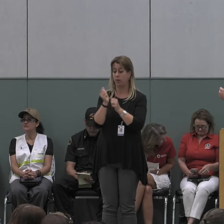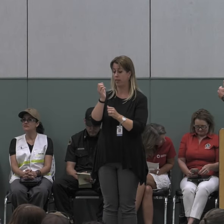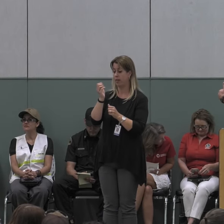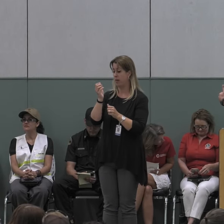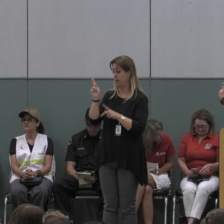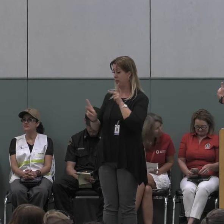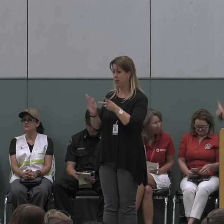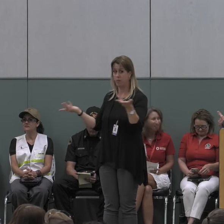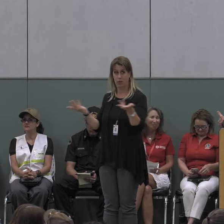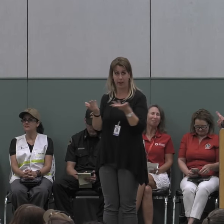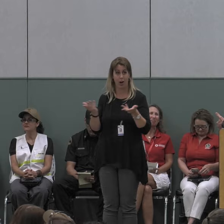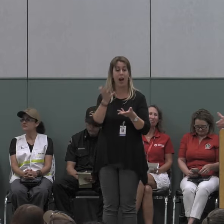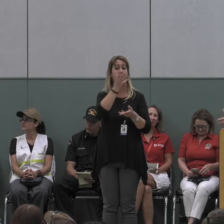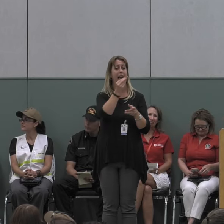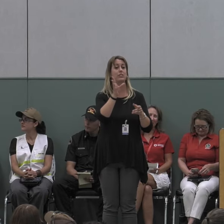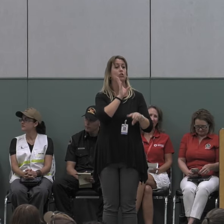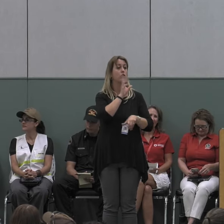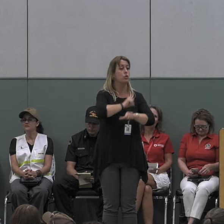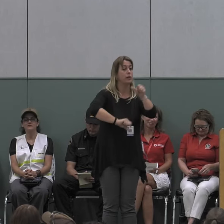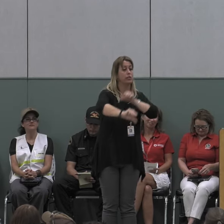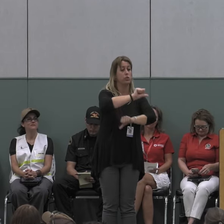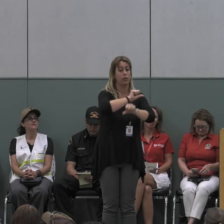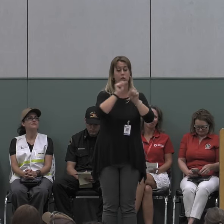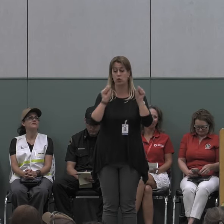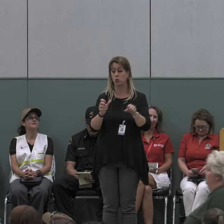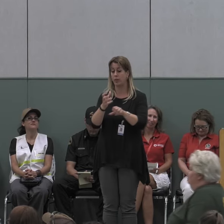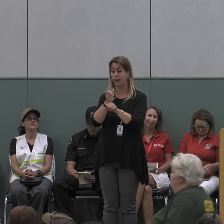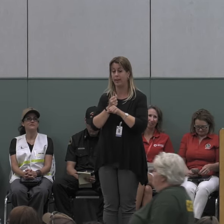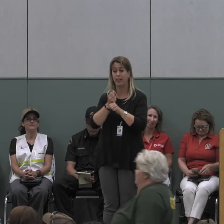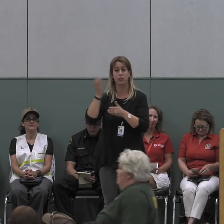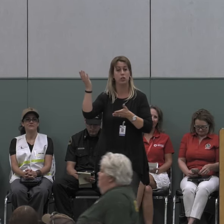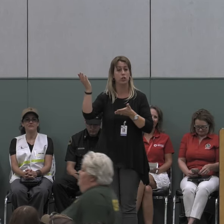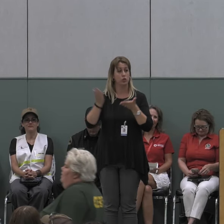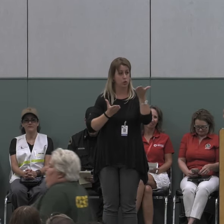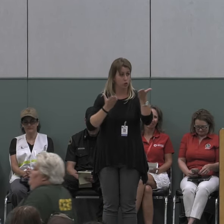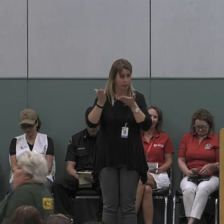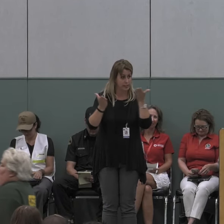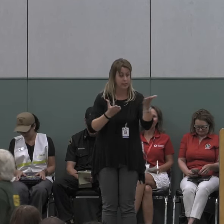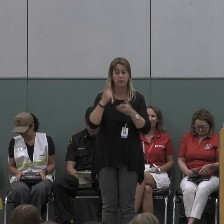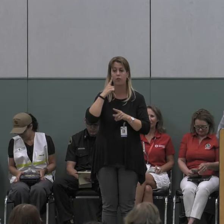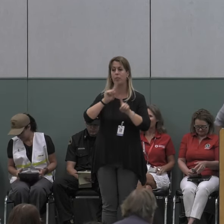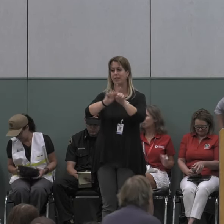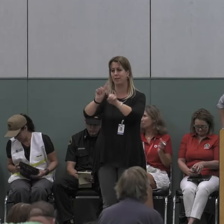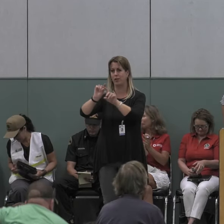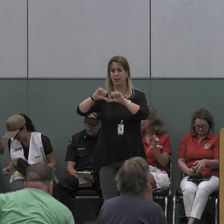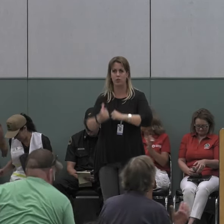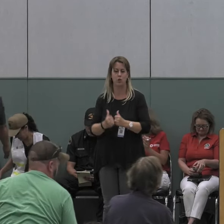can receive assistance from these agencies as well as your neighbor. And be safe and have a good evening.